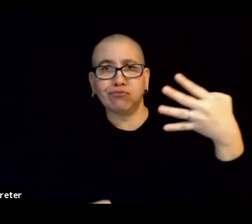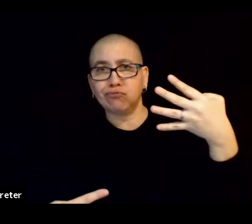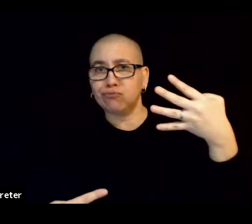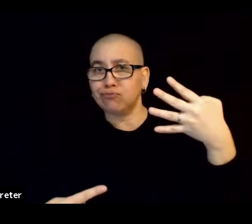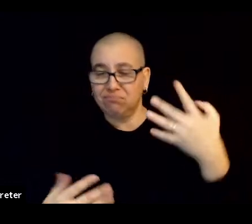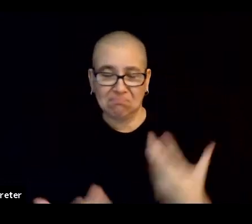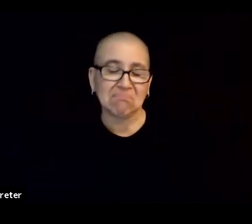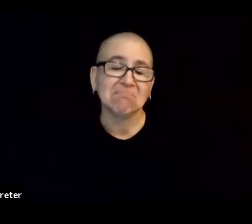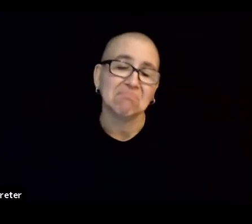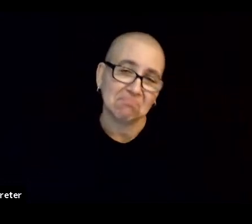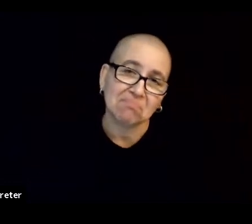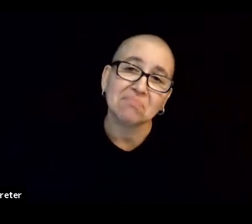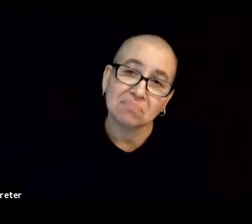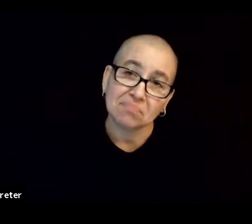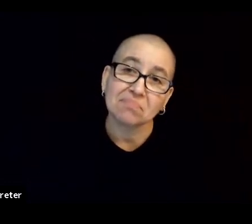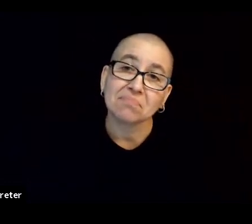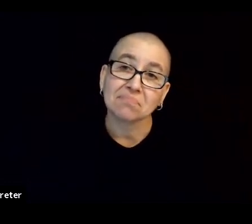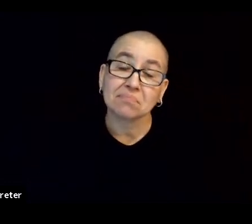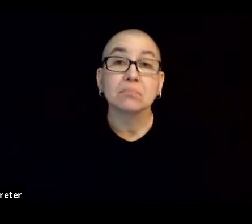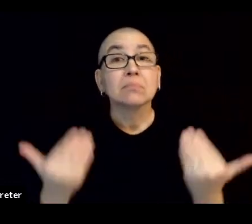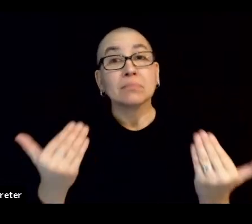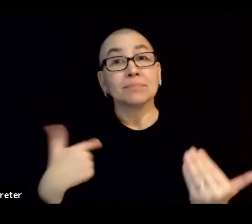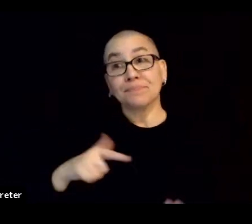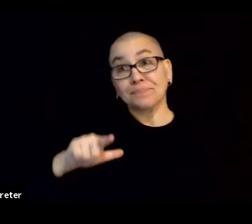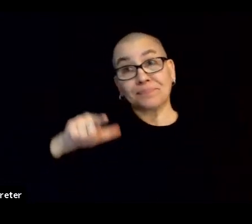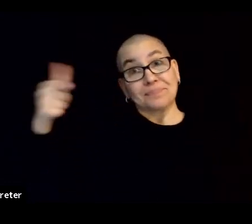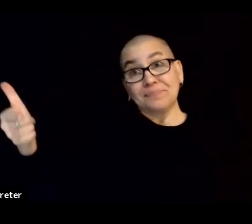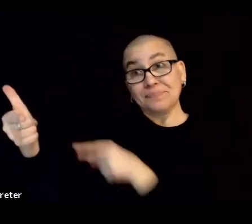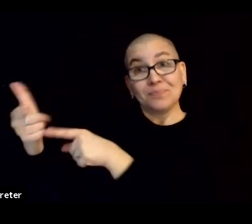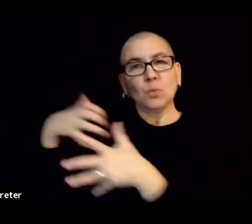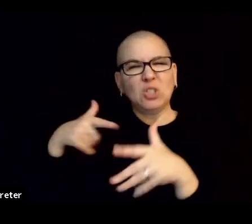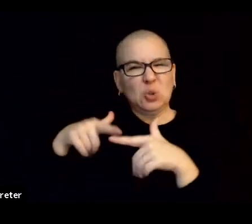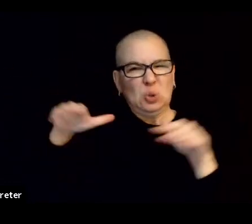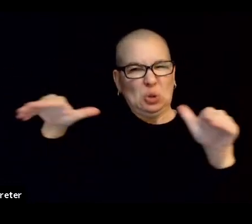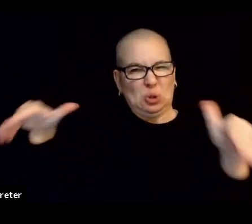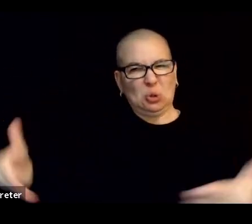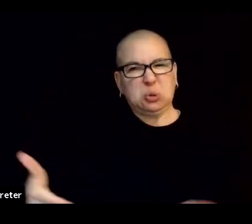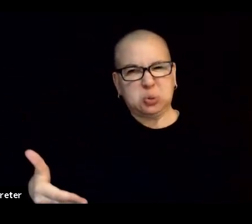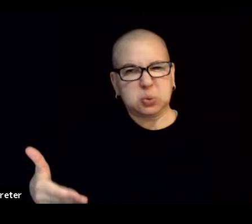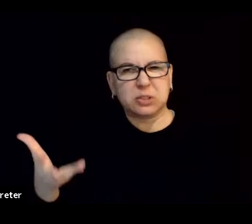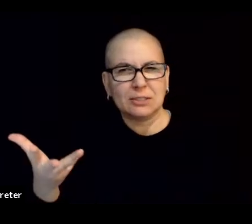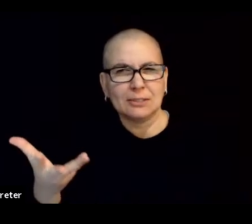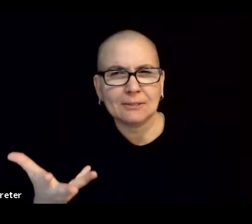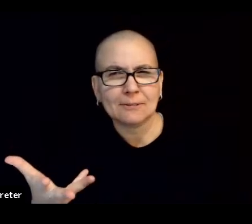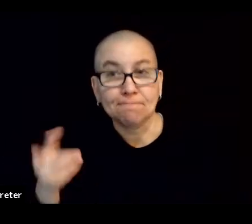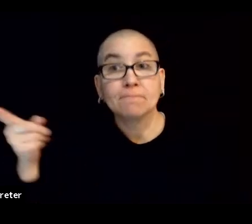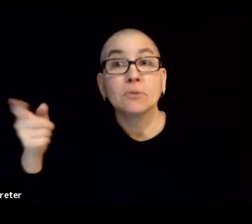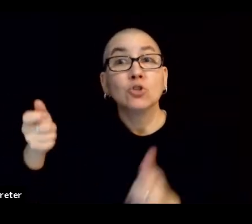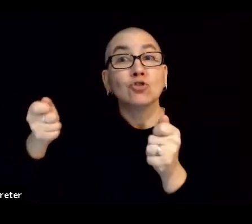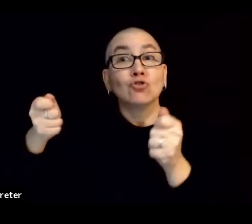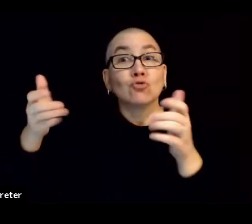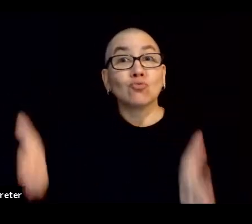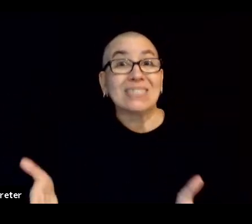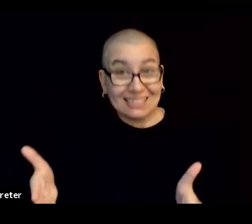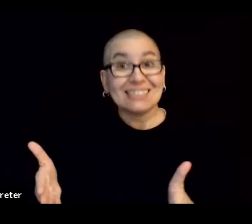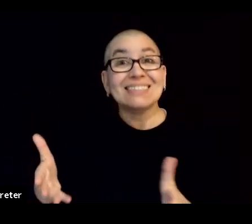that, I'd like to introduce Will Phillips, who is our state director of the Minnesota chapter of AARP.